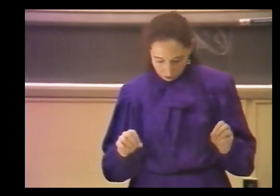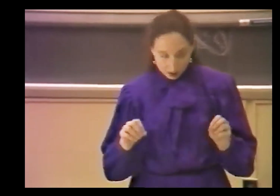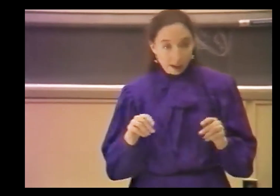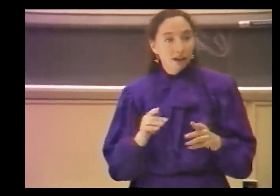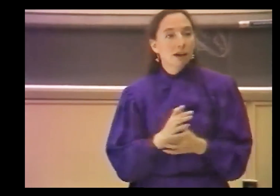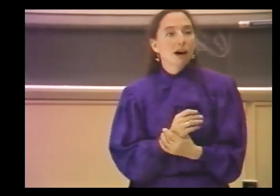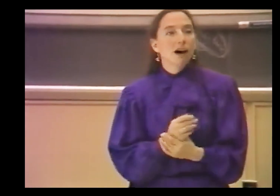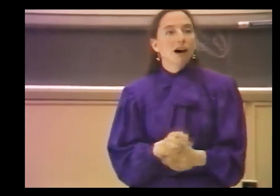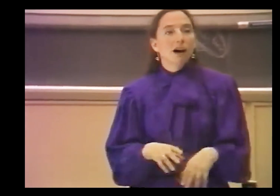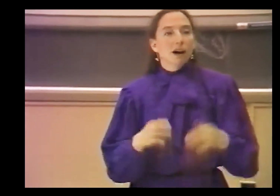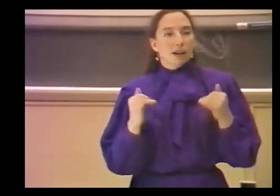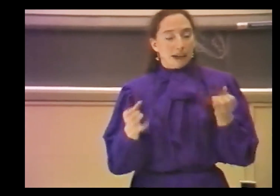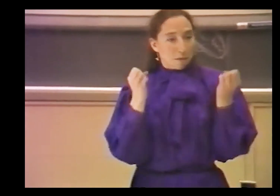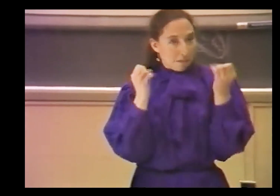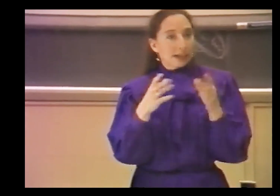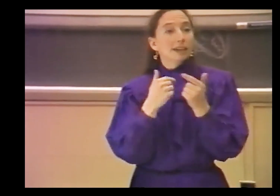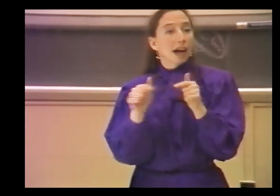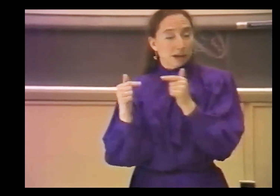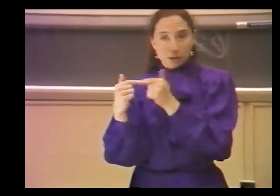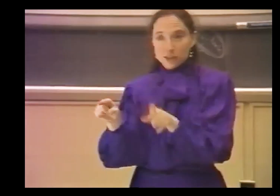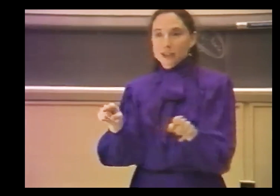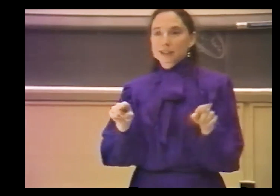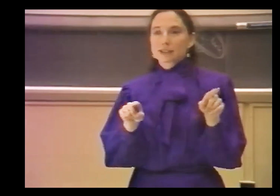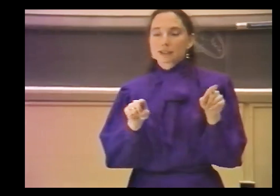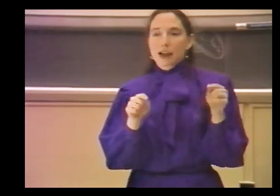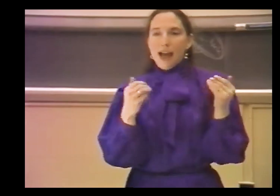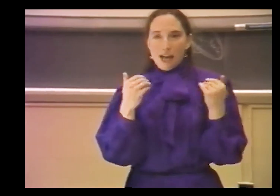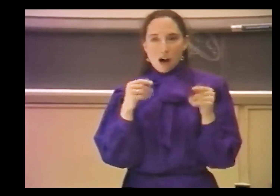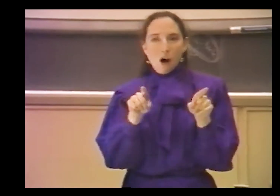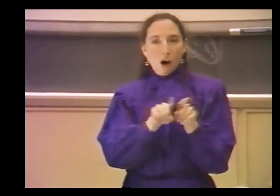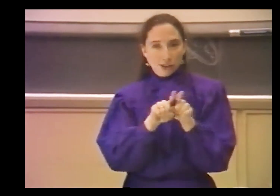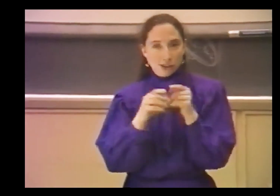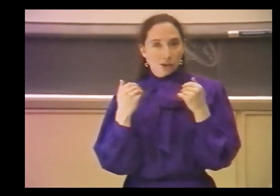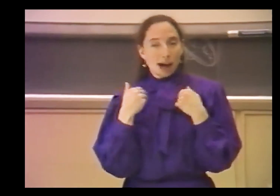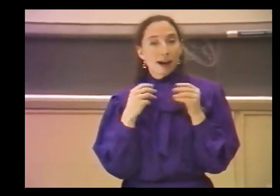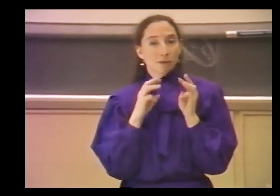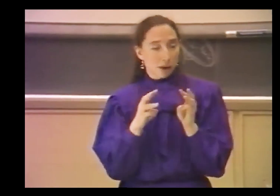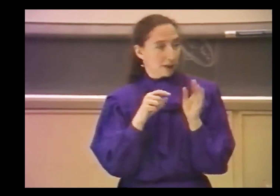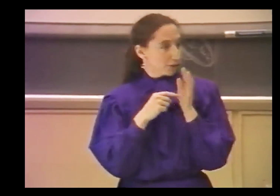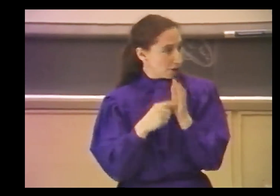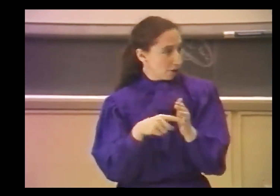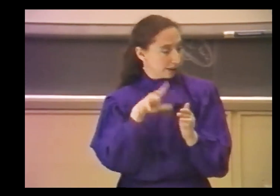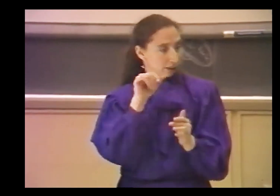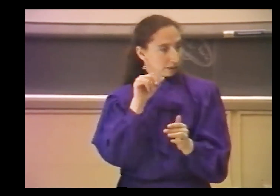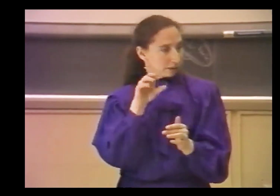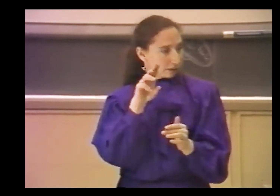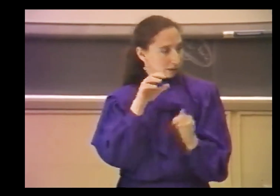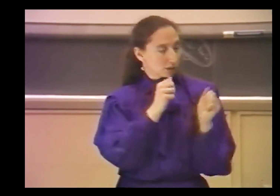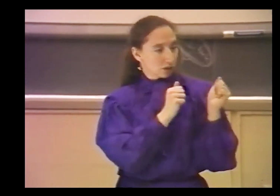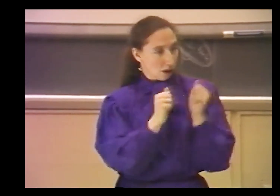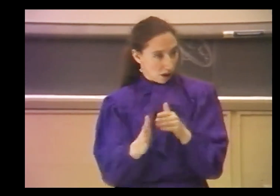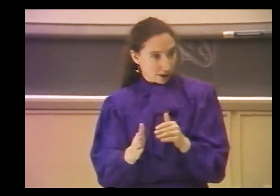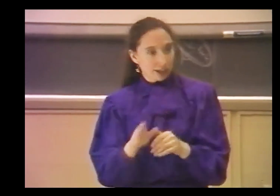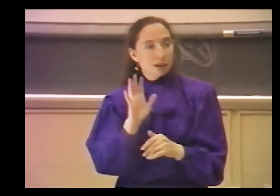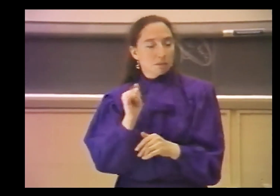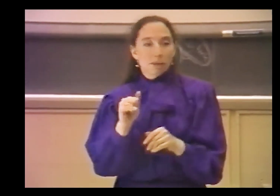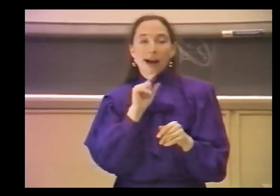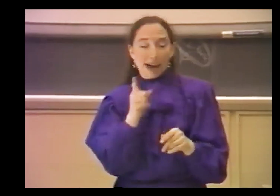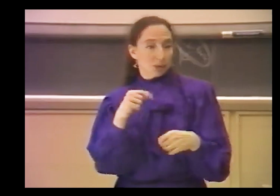Okay. Now, many languages also have a way of showing cause by